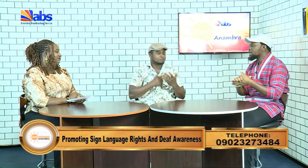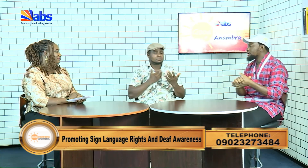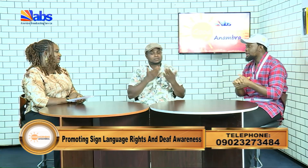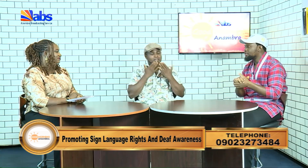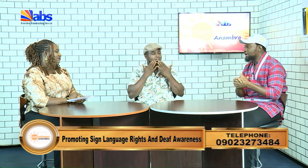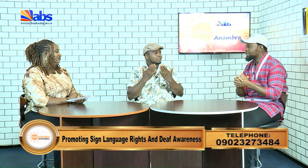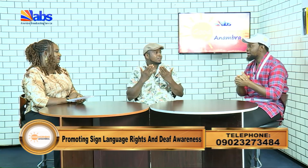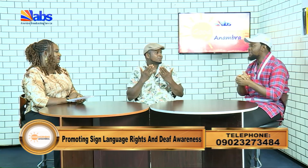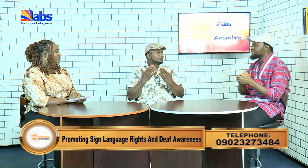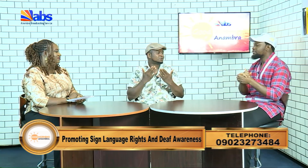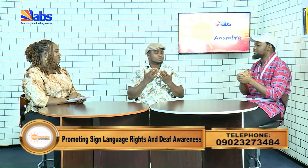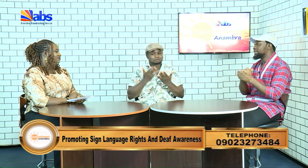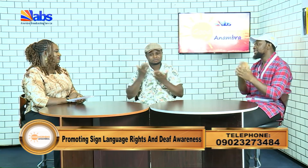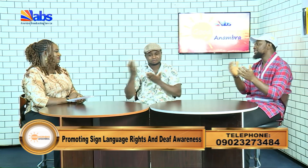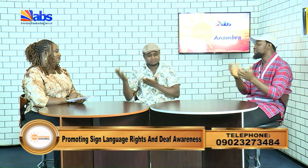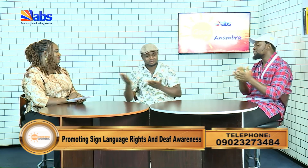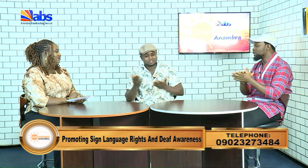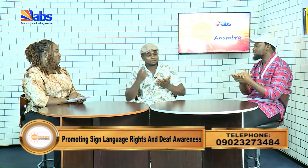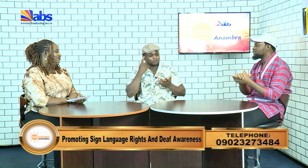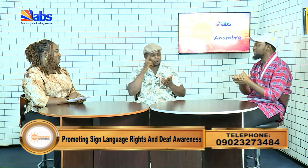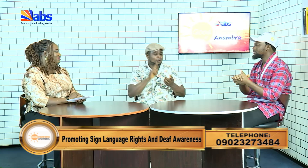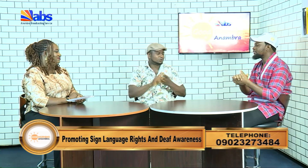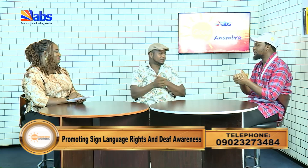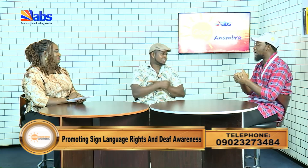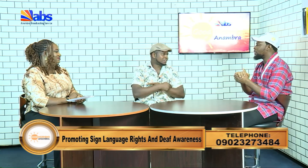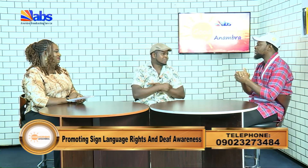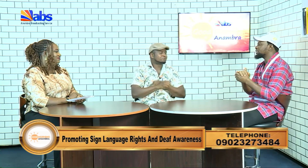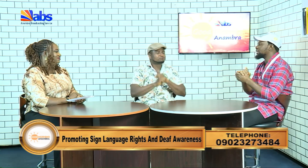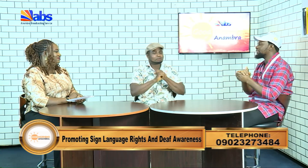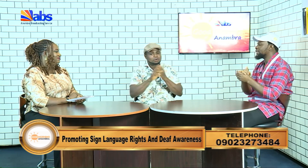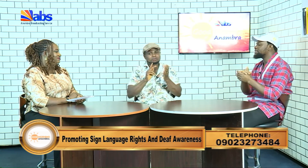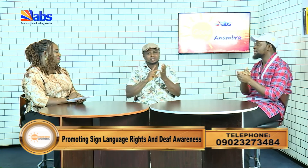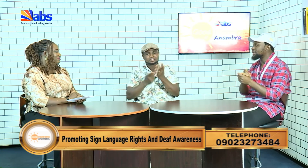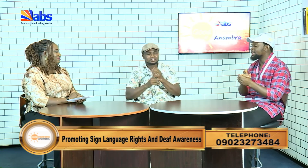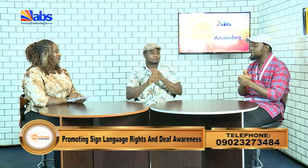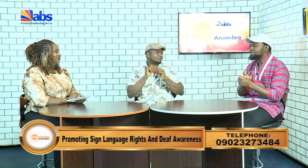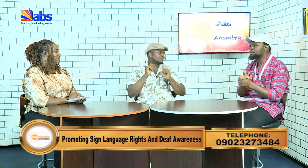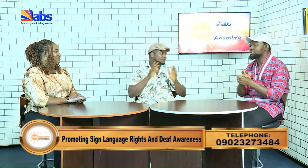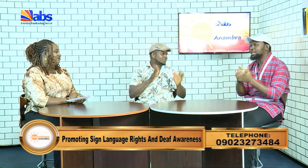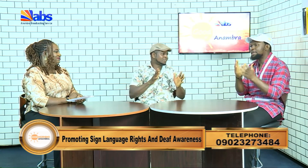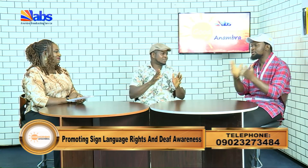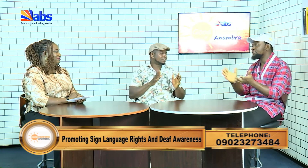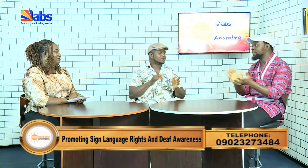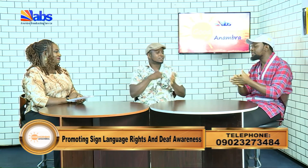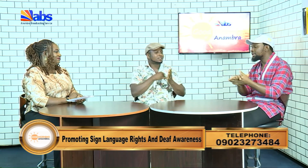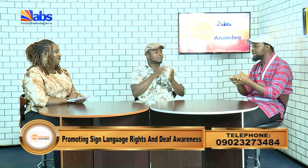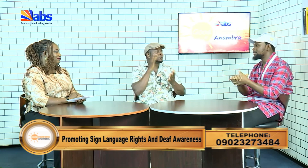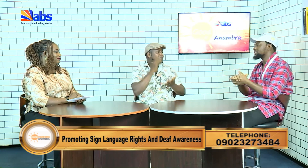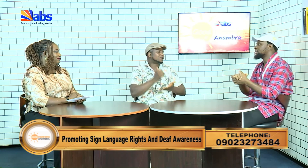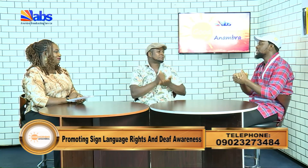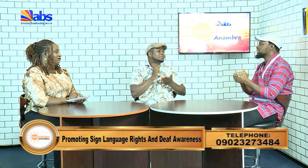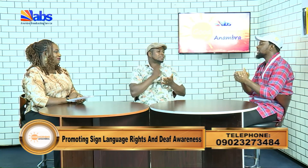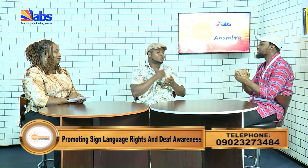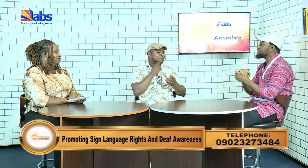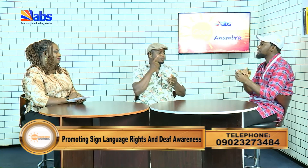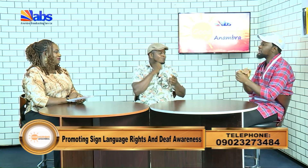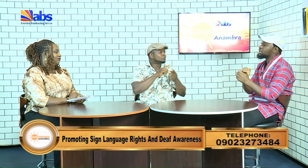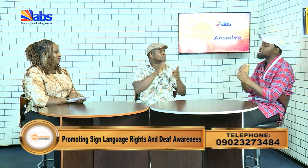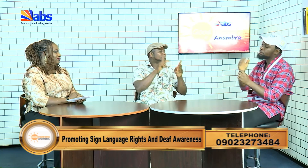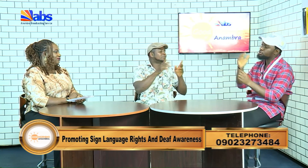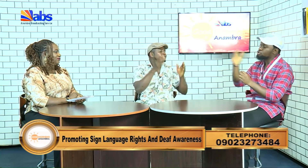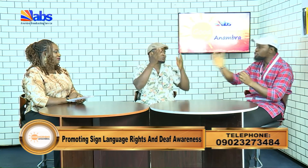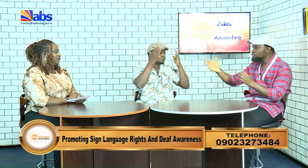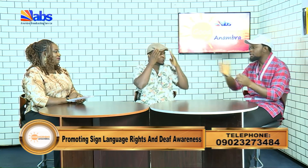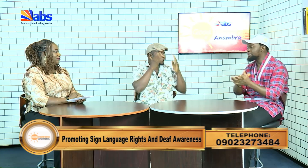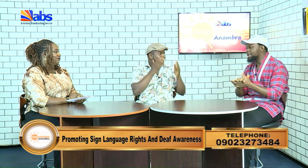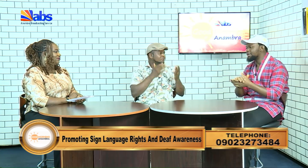Okay, well, I don't have any much words, but first of all, I want to say a very big thank you to the MD of ABS, say a very big thank you